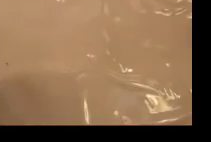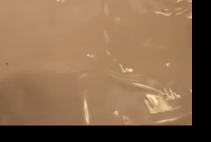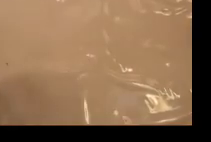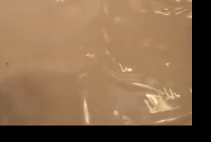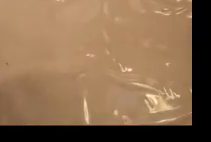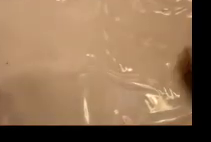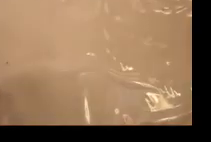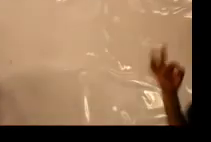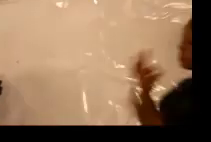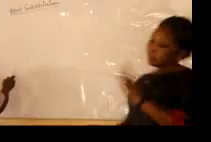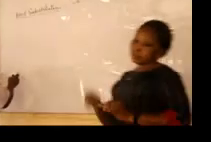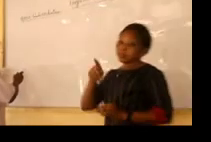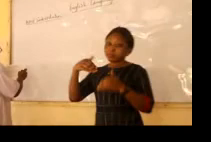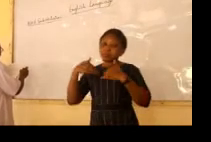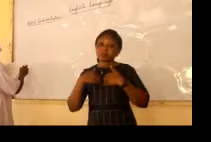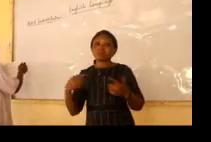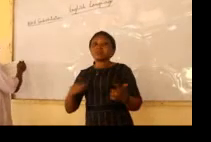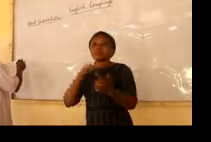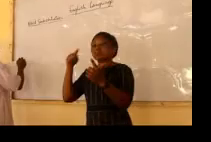this sentence,